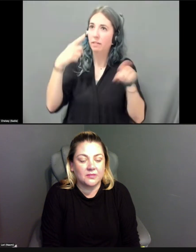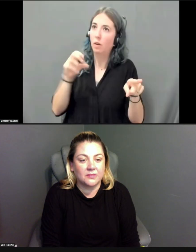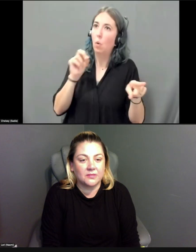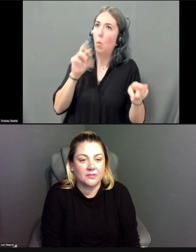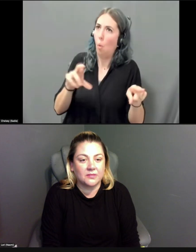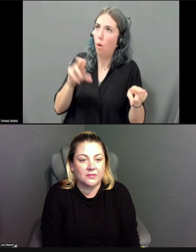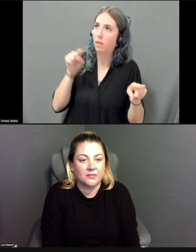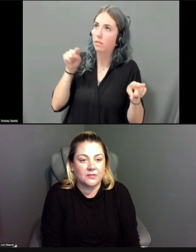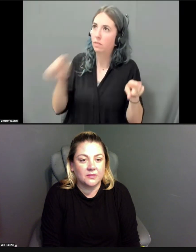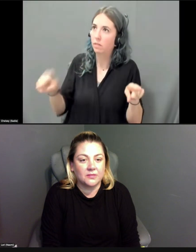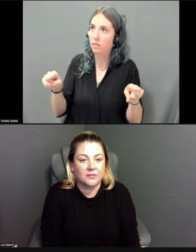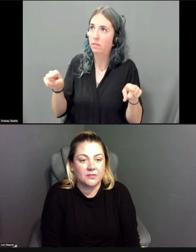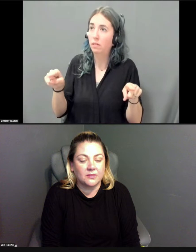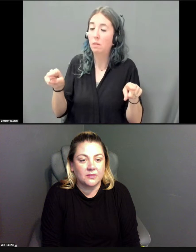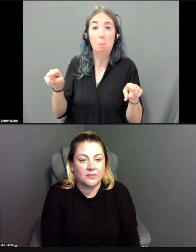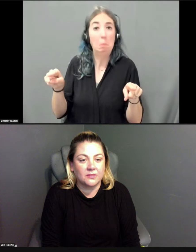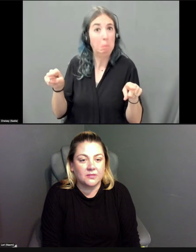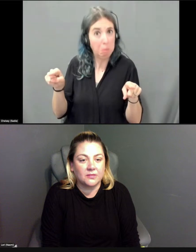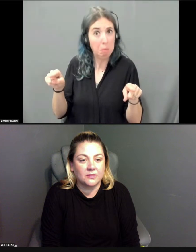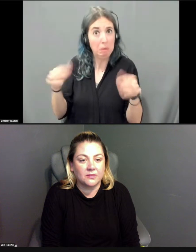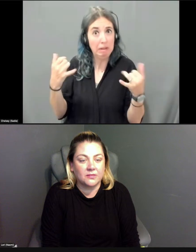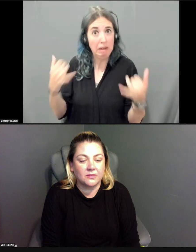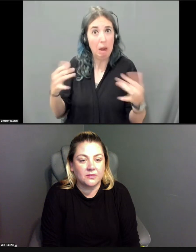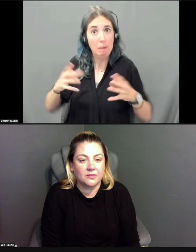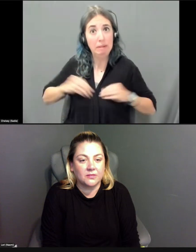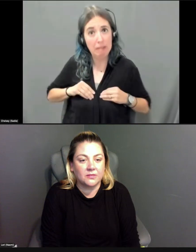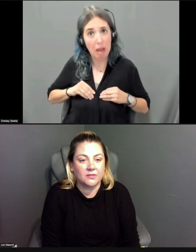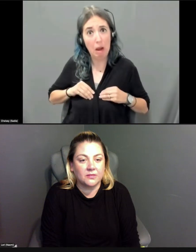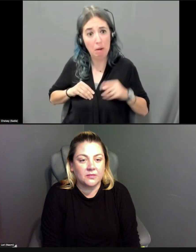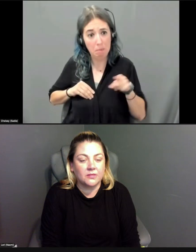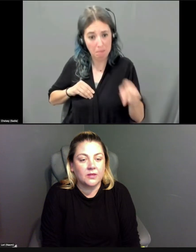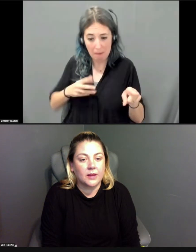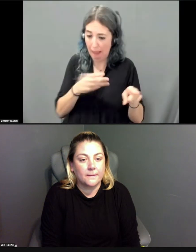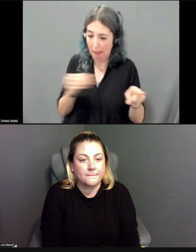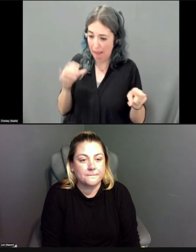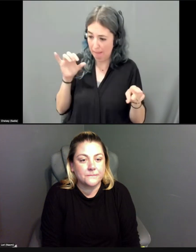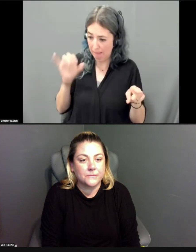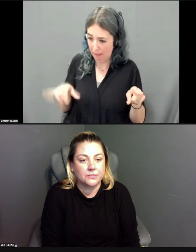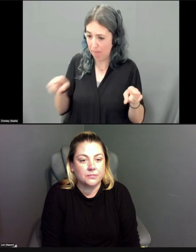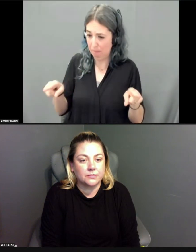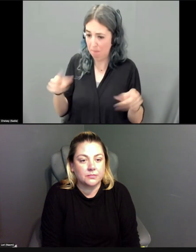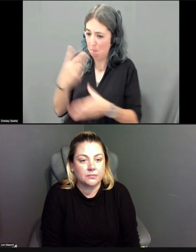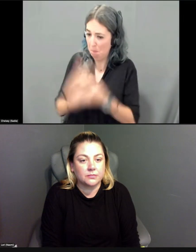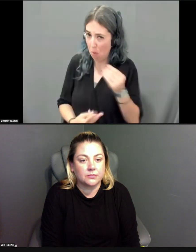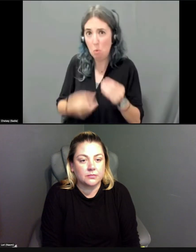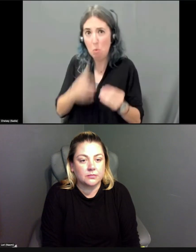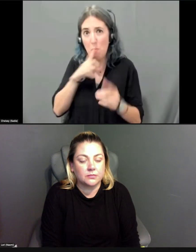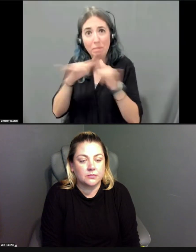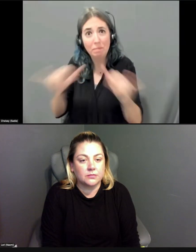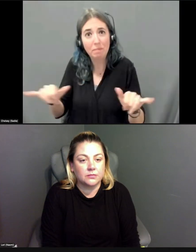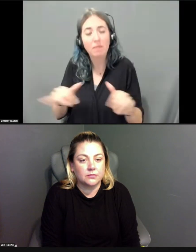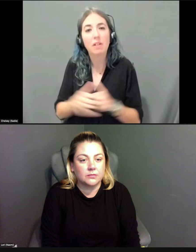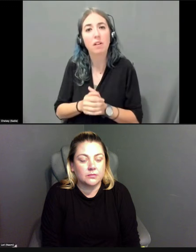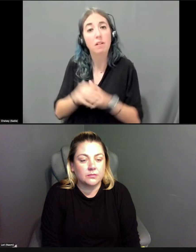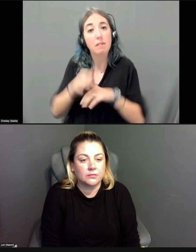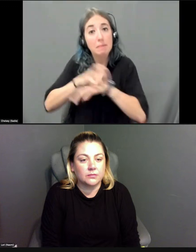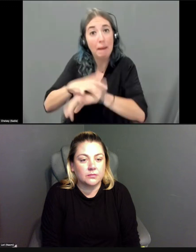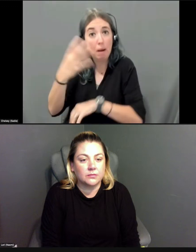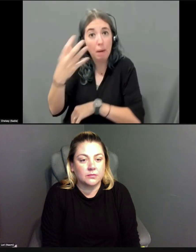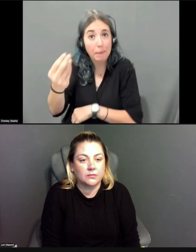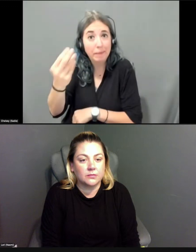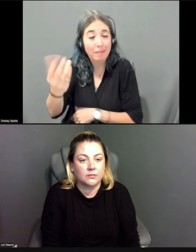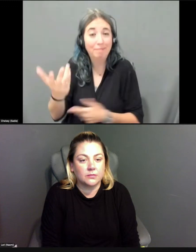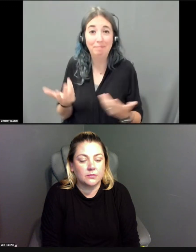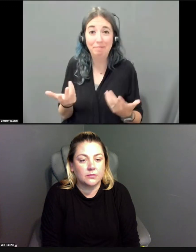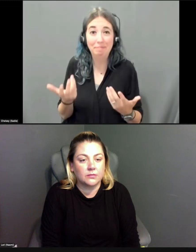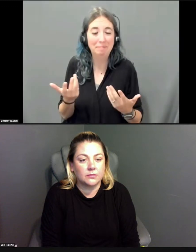to accepting the fact that this thing, the spider, is on the outside, and you like consciously know it is not going to hurt you.